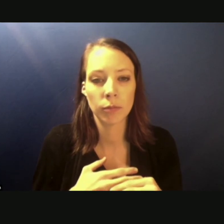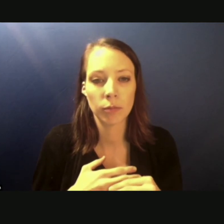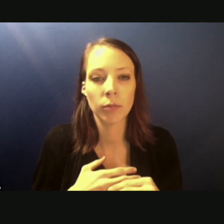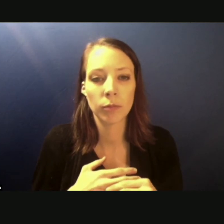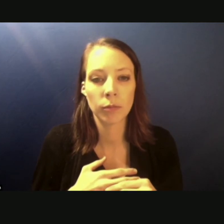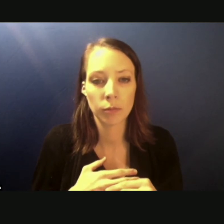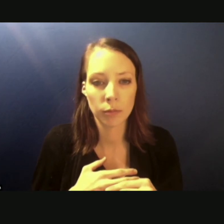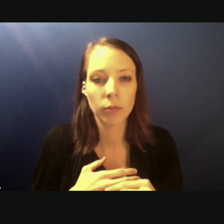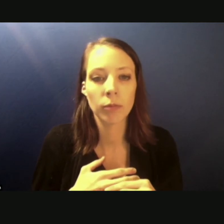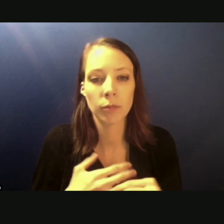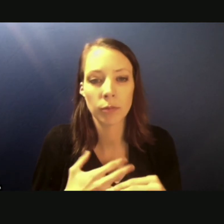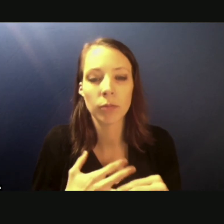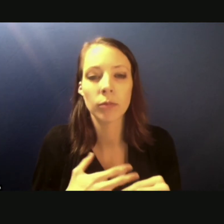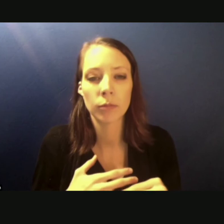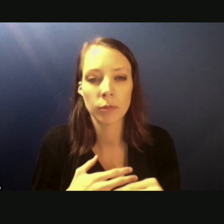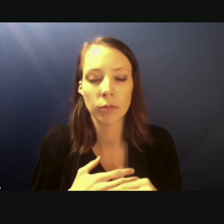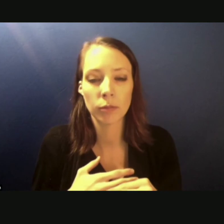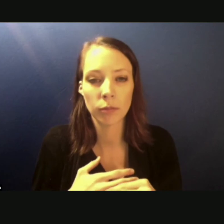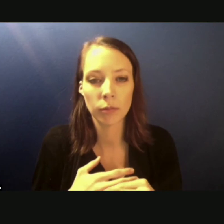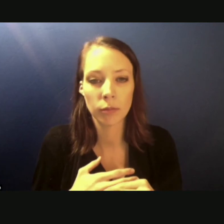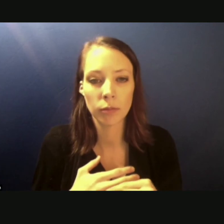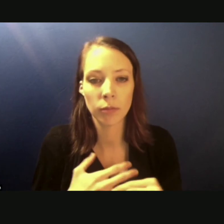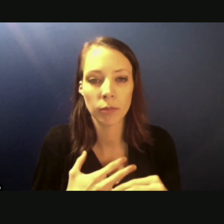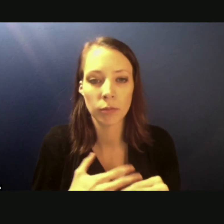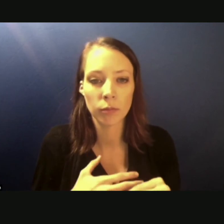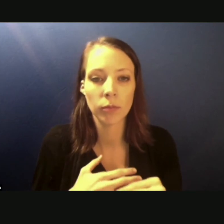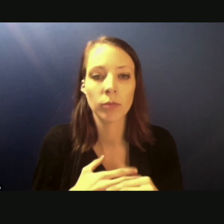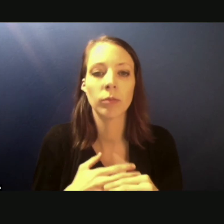adaptive cuisine, like adaptive foods. So things like our